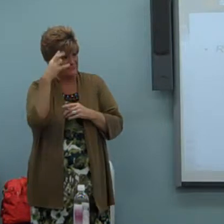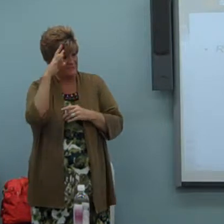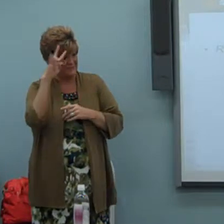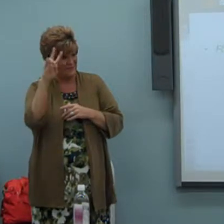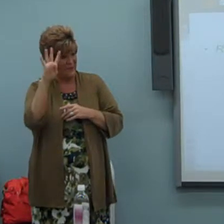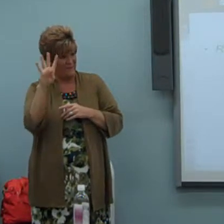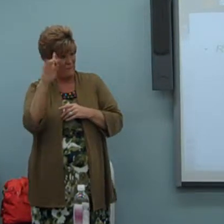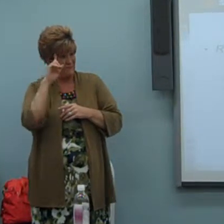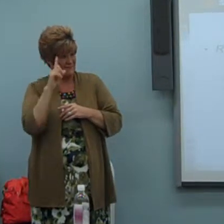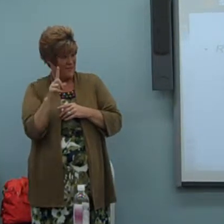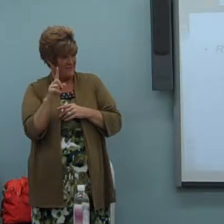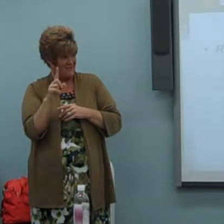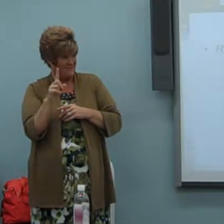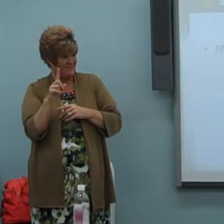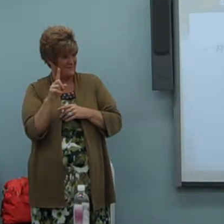So